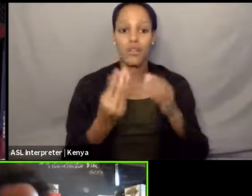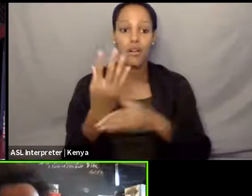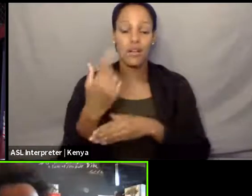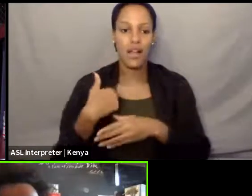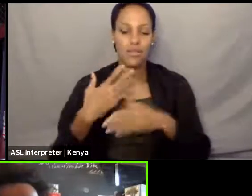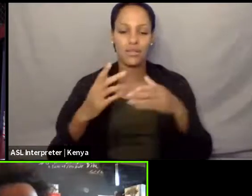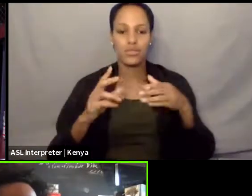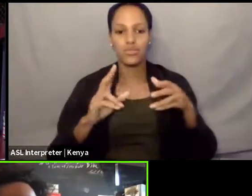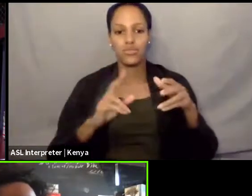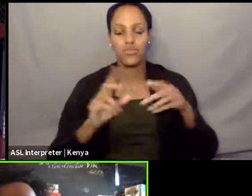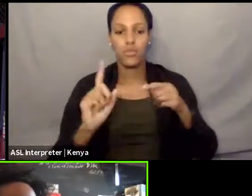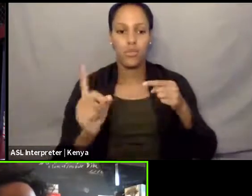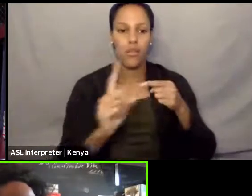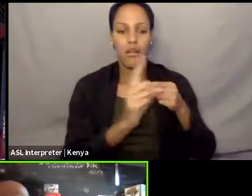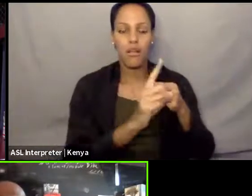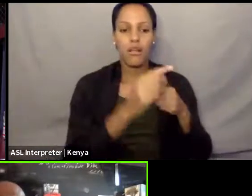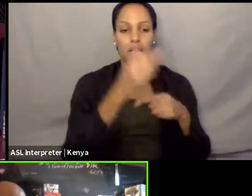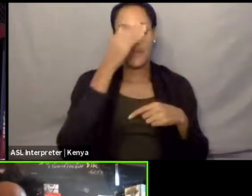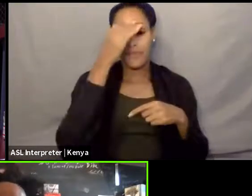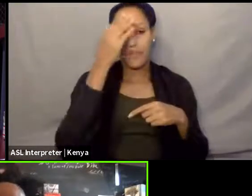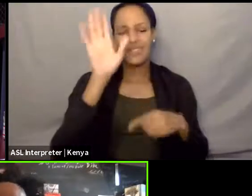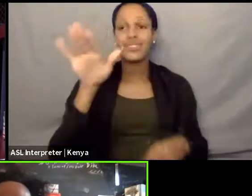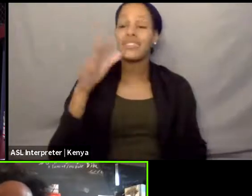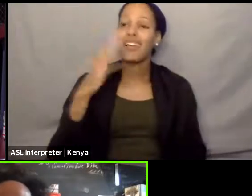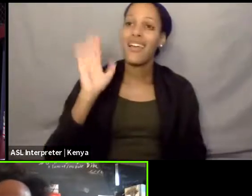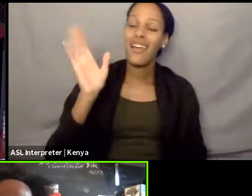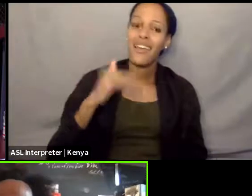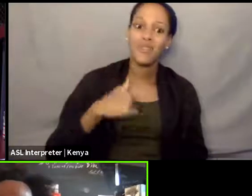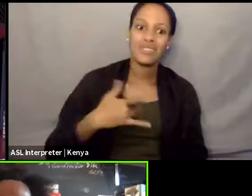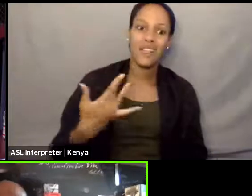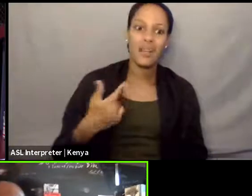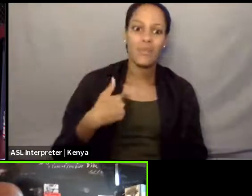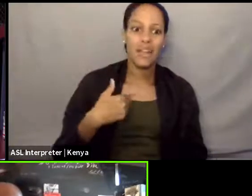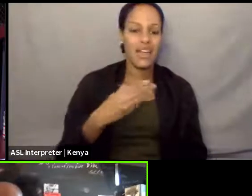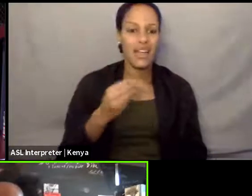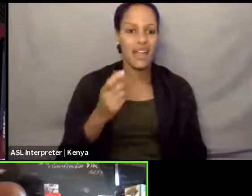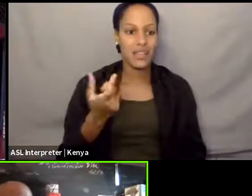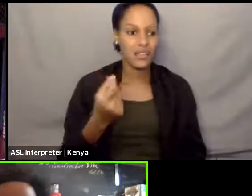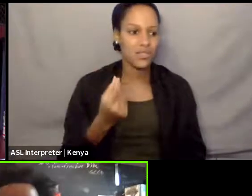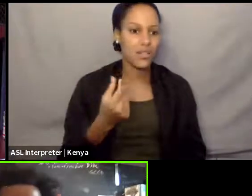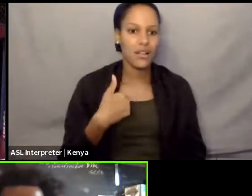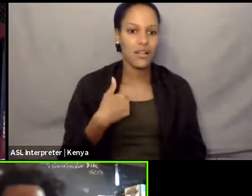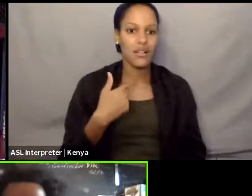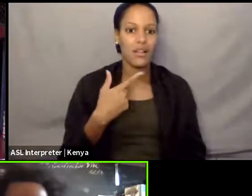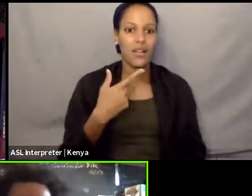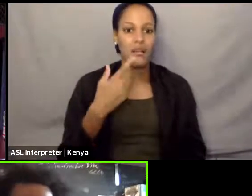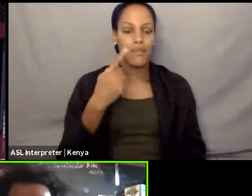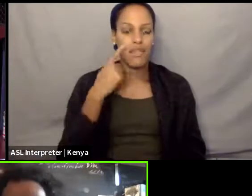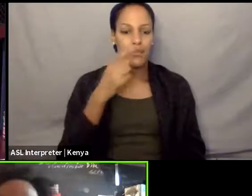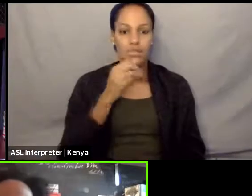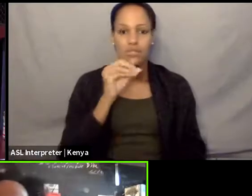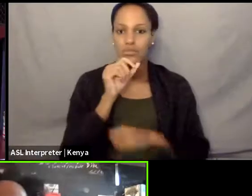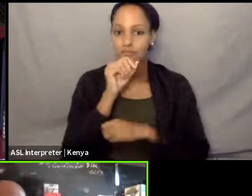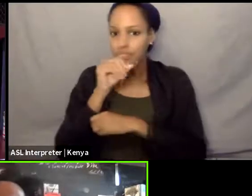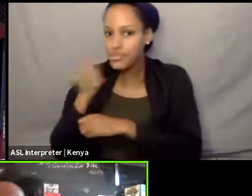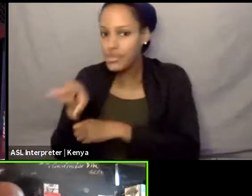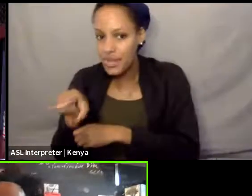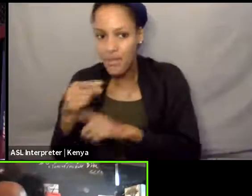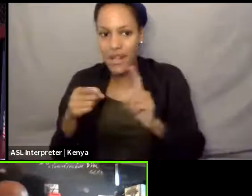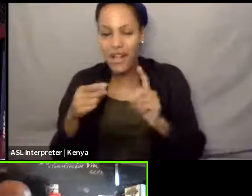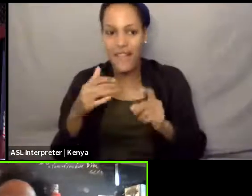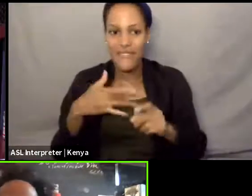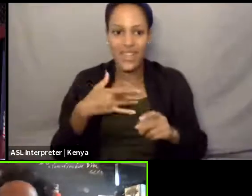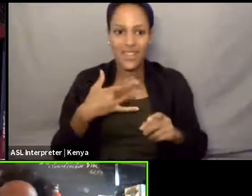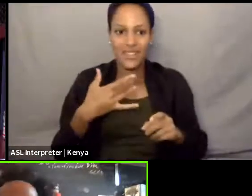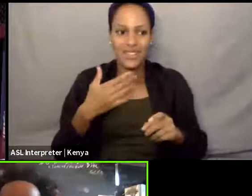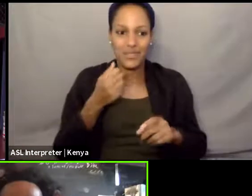through their garden, was like, "Hey, what's going on?" And my intention was to spit it out, but I felt a little